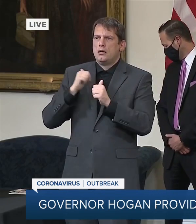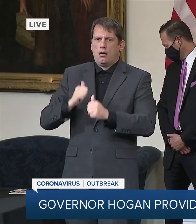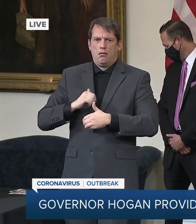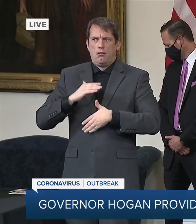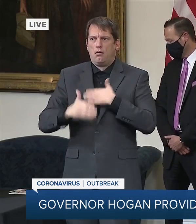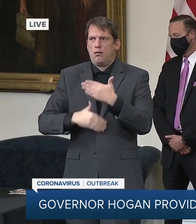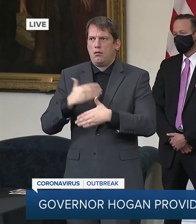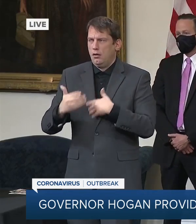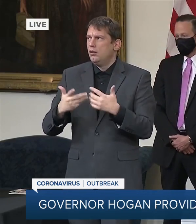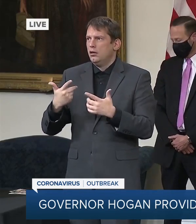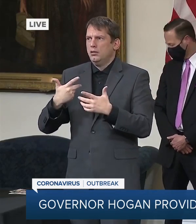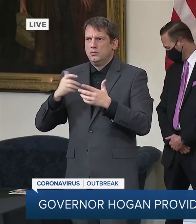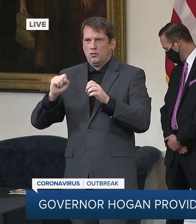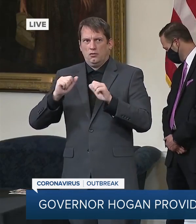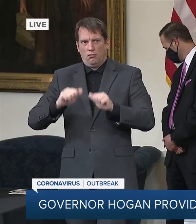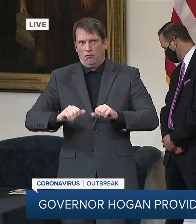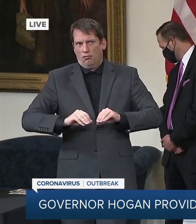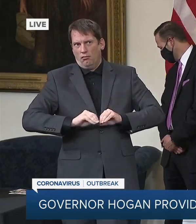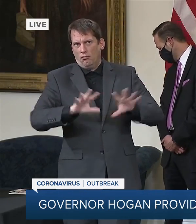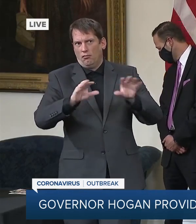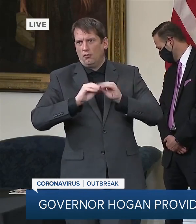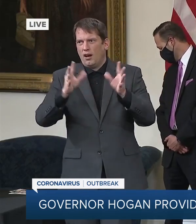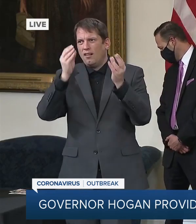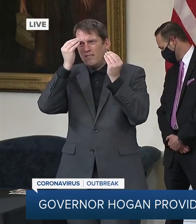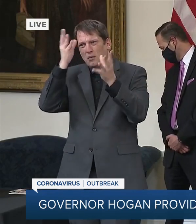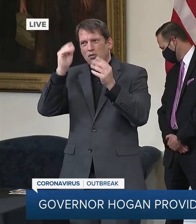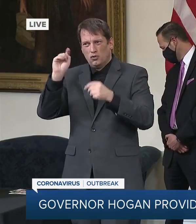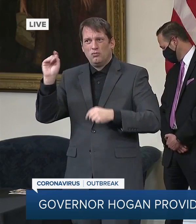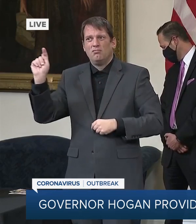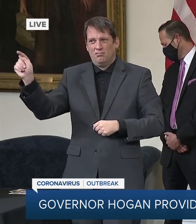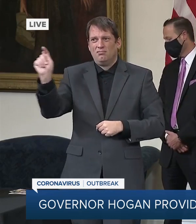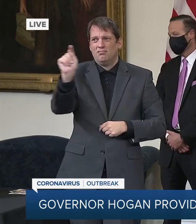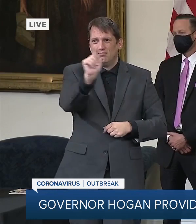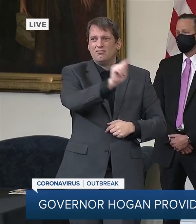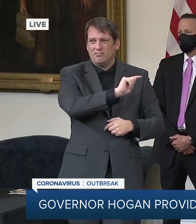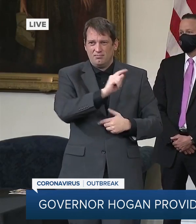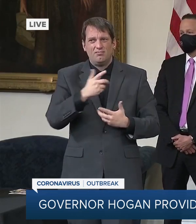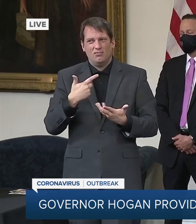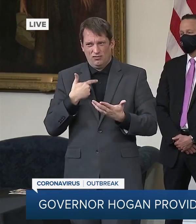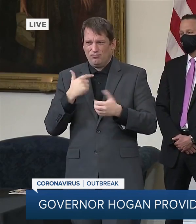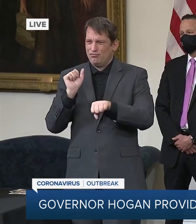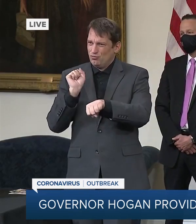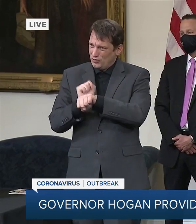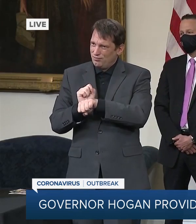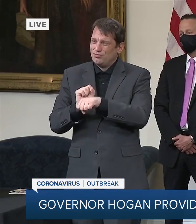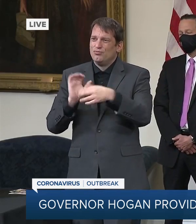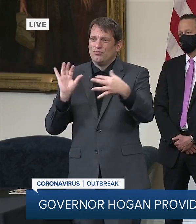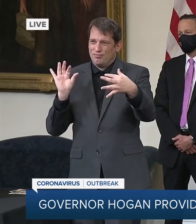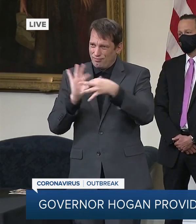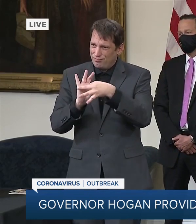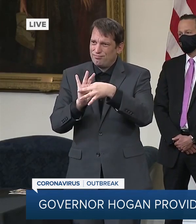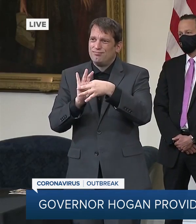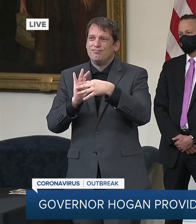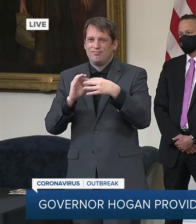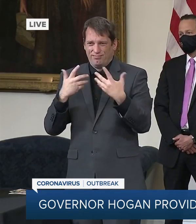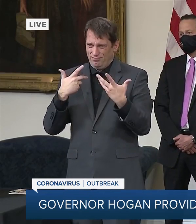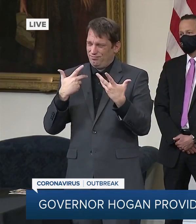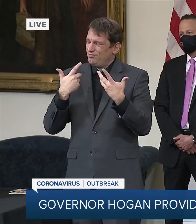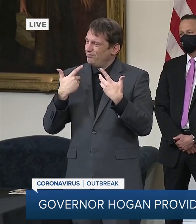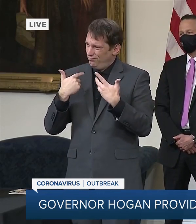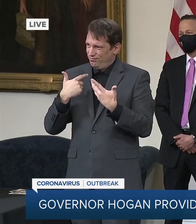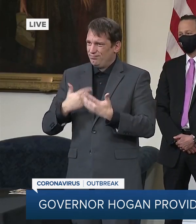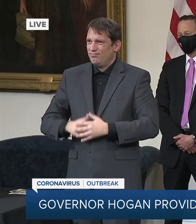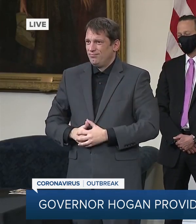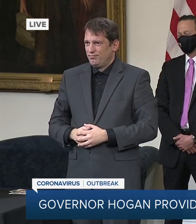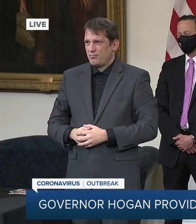seriously. So we're not doing it alone by any means. We're really engaging with as many partners as we can across the state. Dr. Chen, since you're up